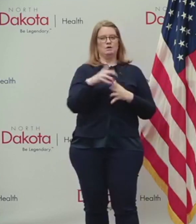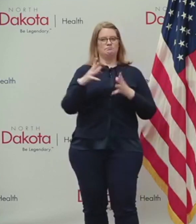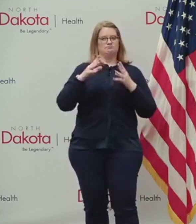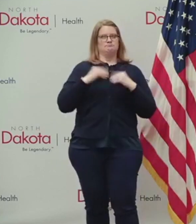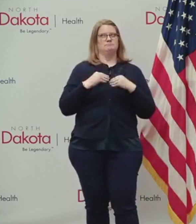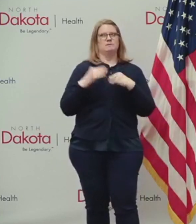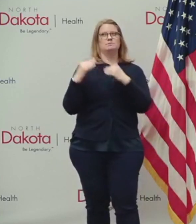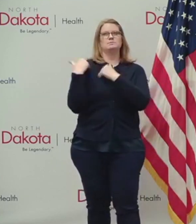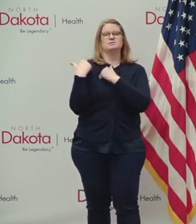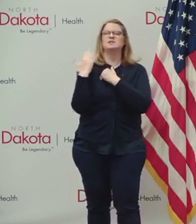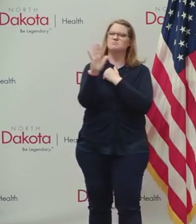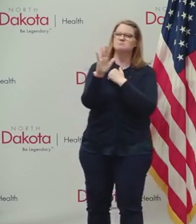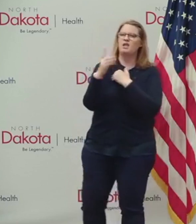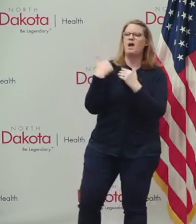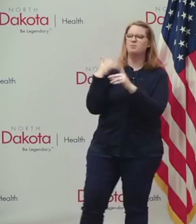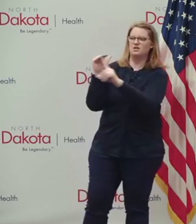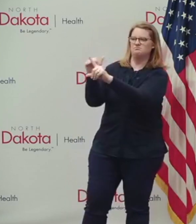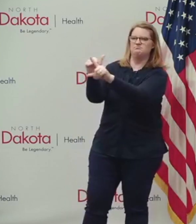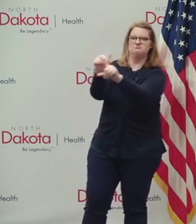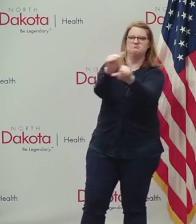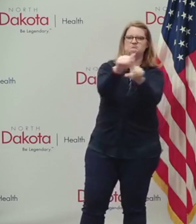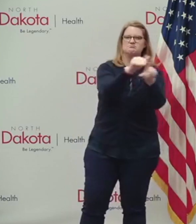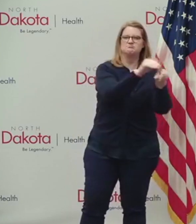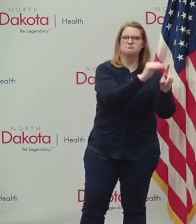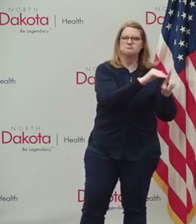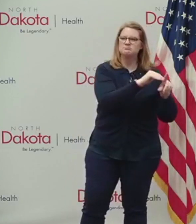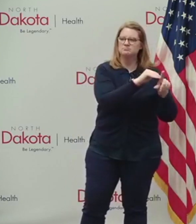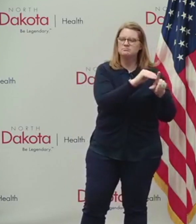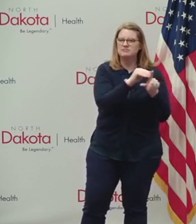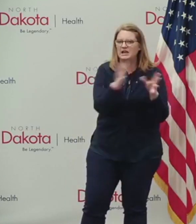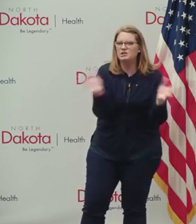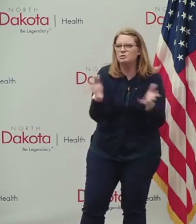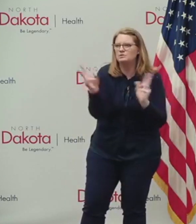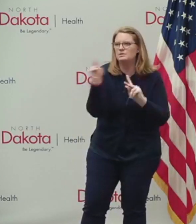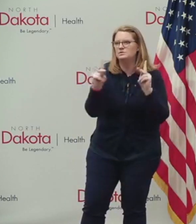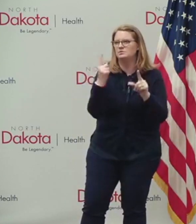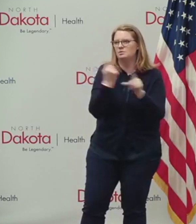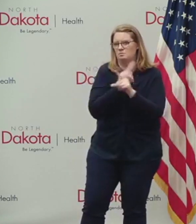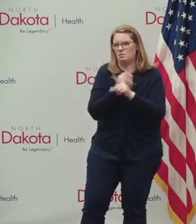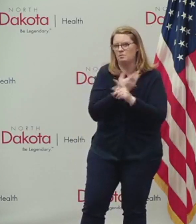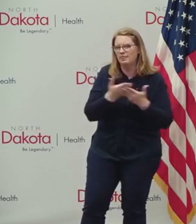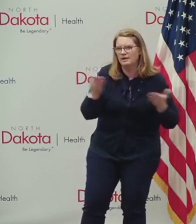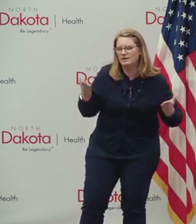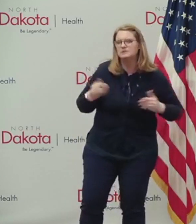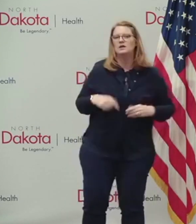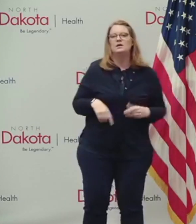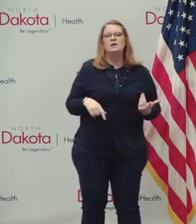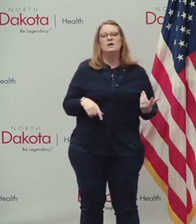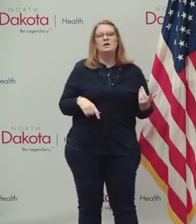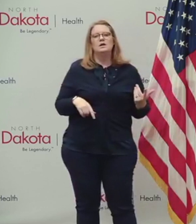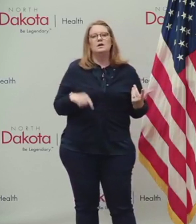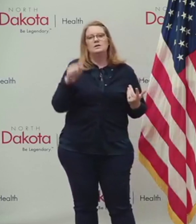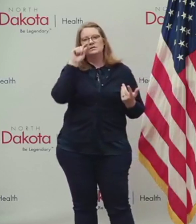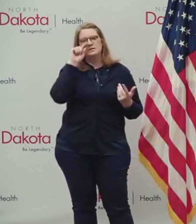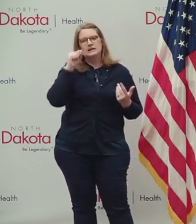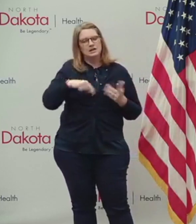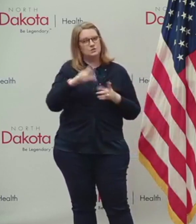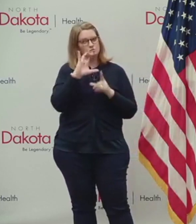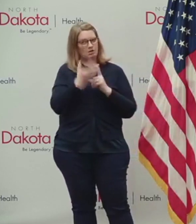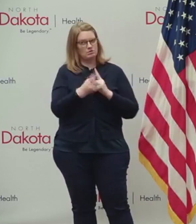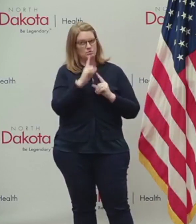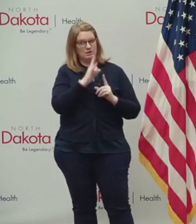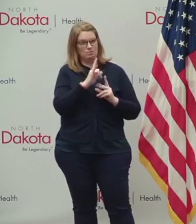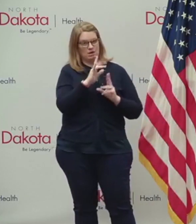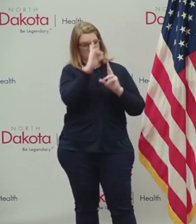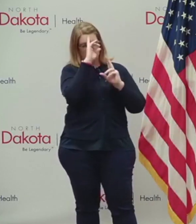the spread and keep everybody safe. And particularly if we're looking for things we love, I think we all know that we have a culture where we want to